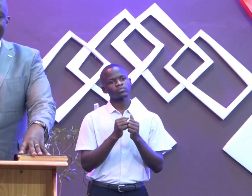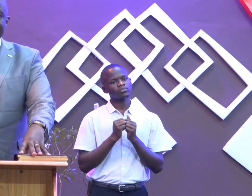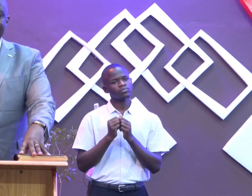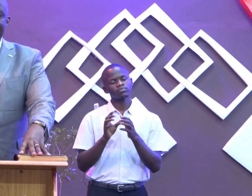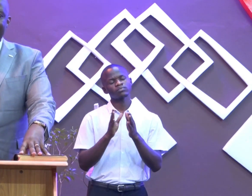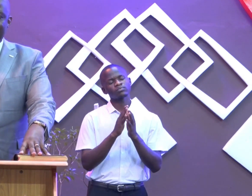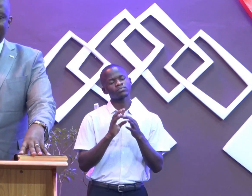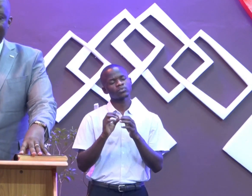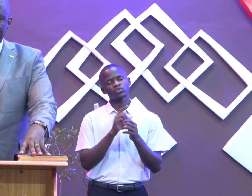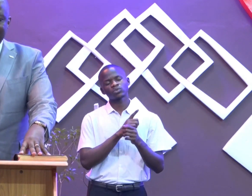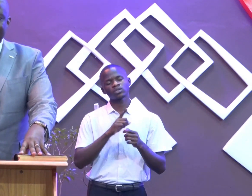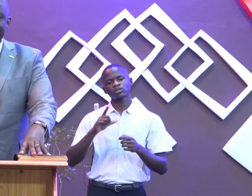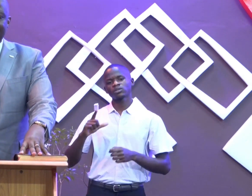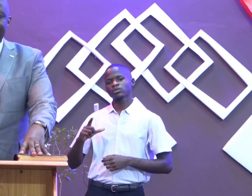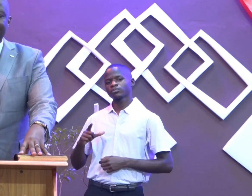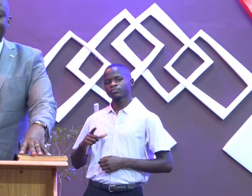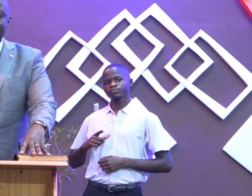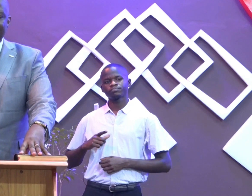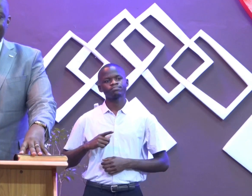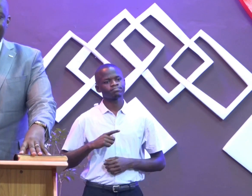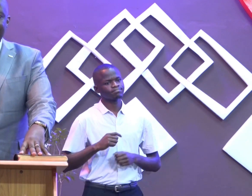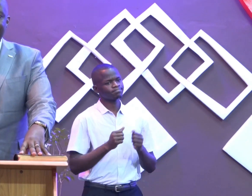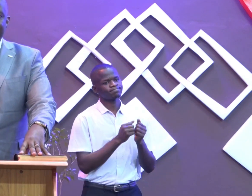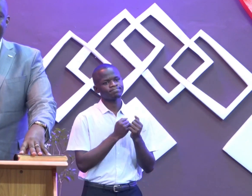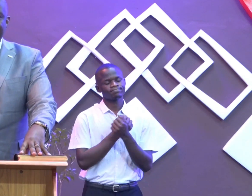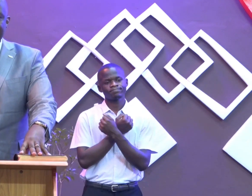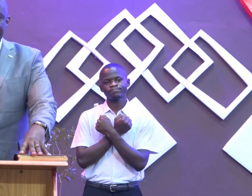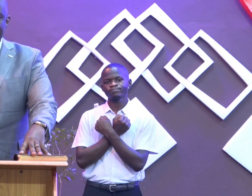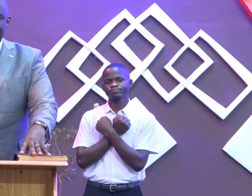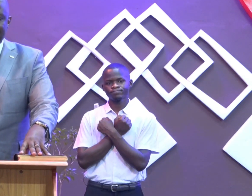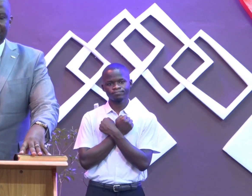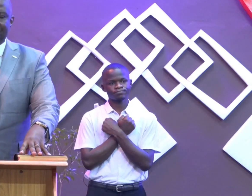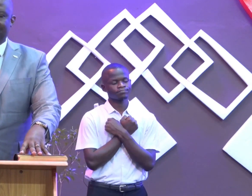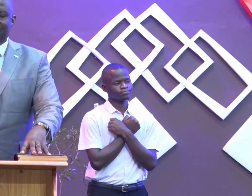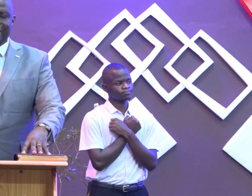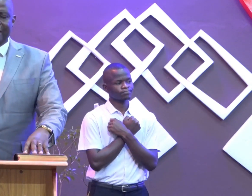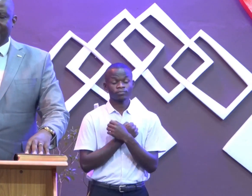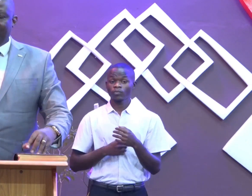Lord, bind us together with love.